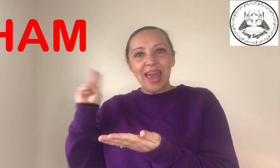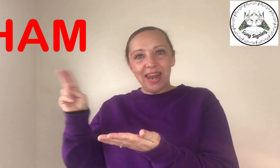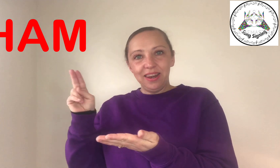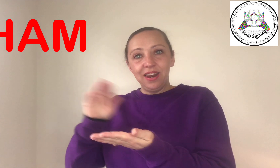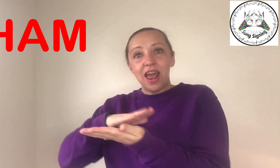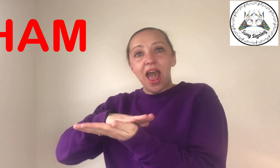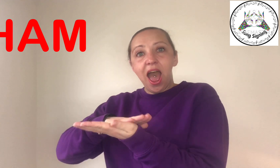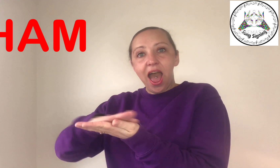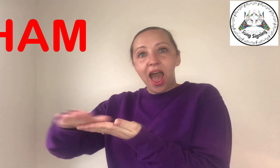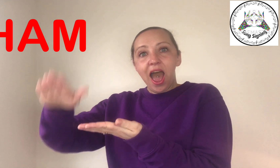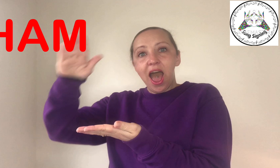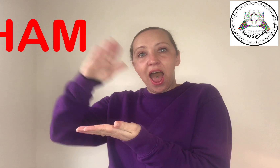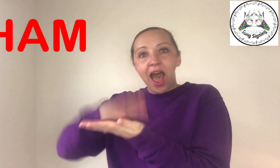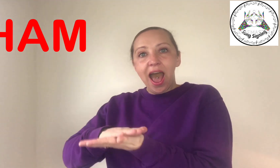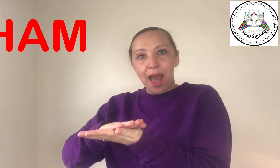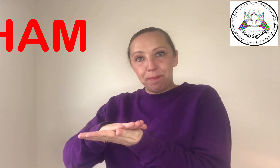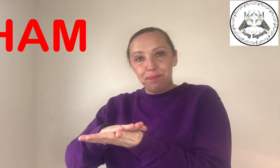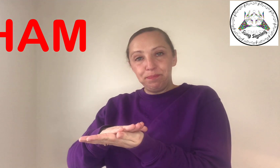Again, ham.